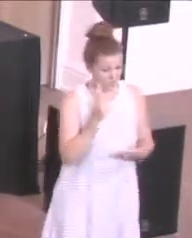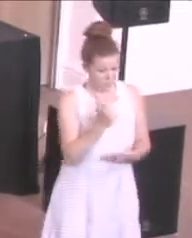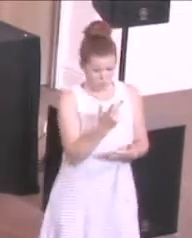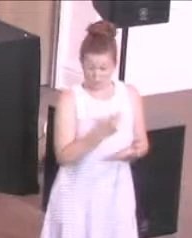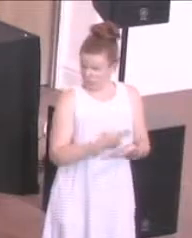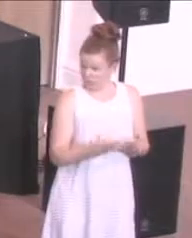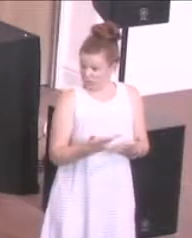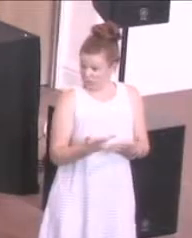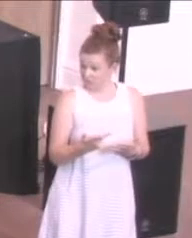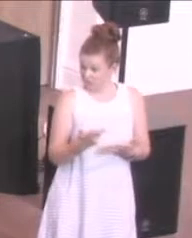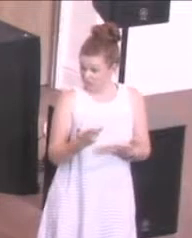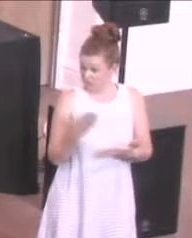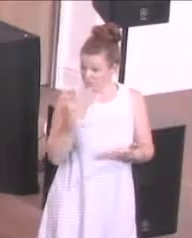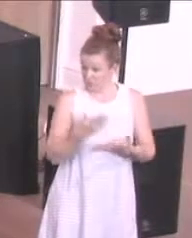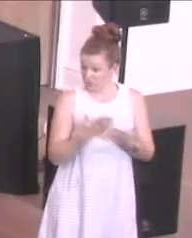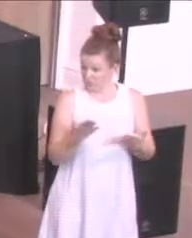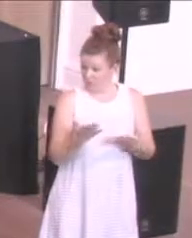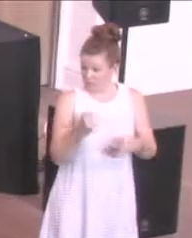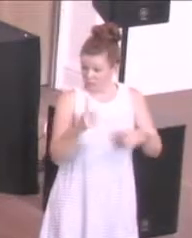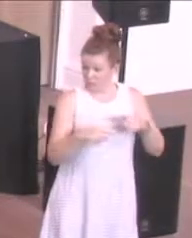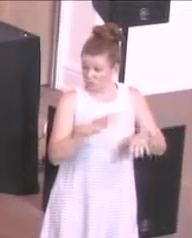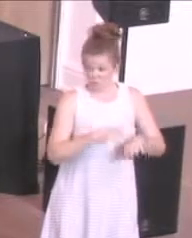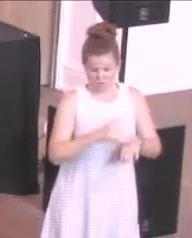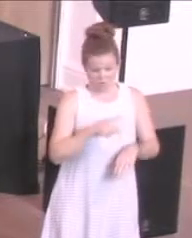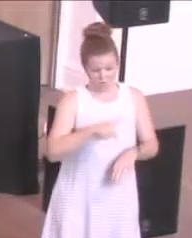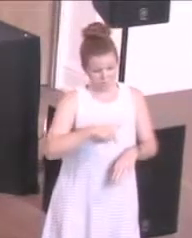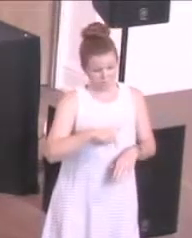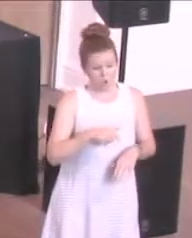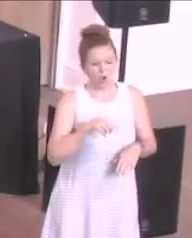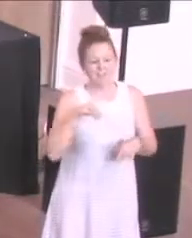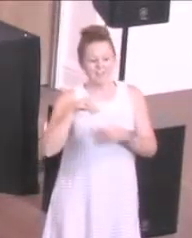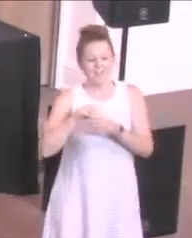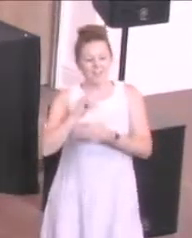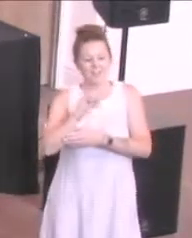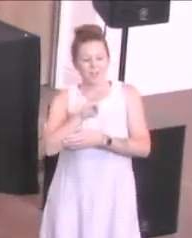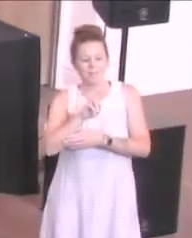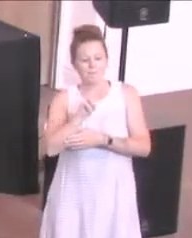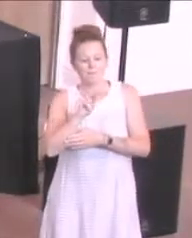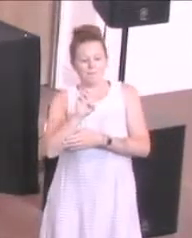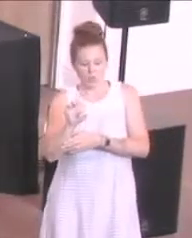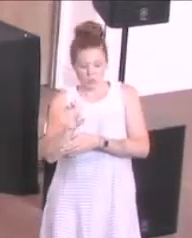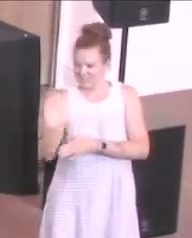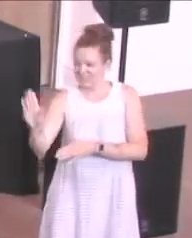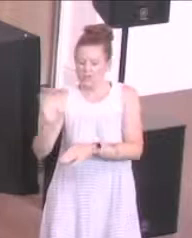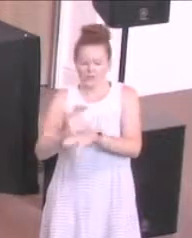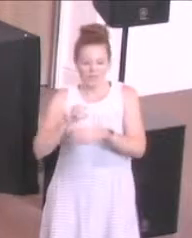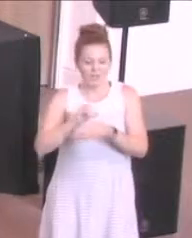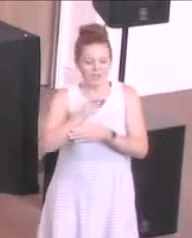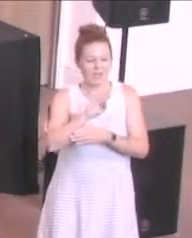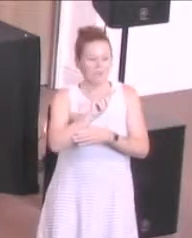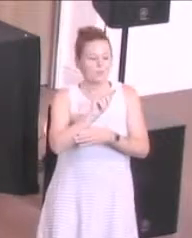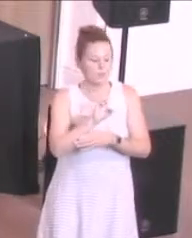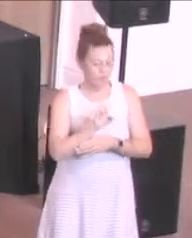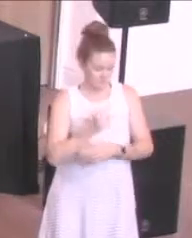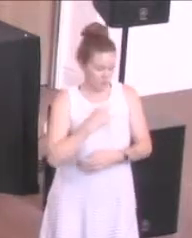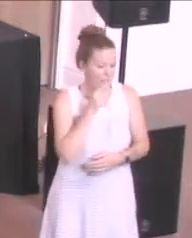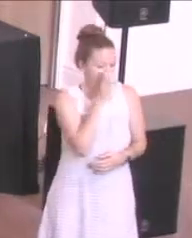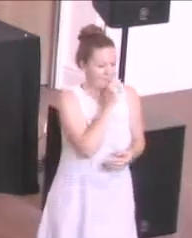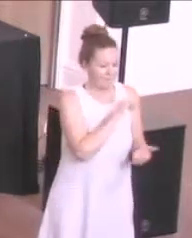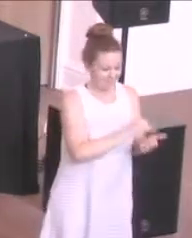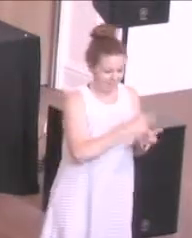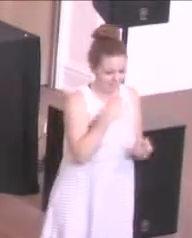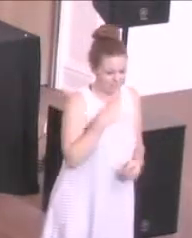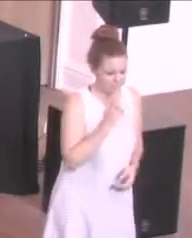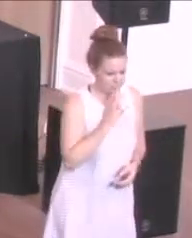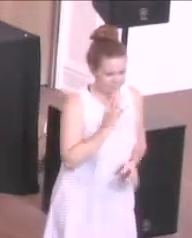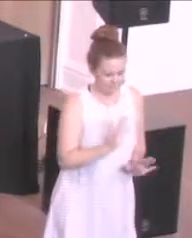good stuff. So that's pretty much what's going on in Butte. Cool. We're maintaining. And so I'm going to also throw him under the bus on this. Have you noticed anything